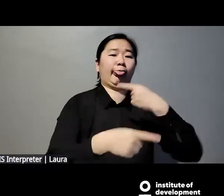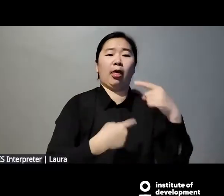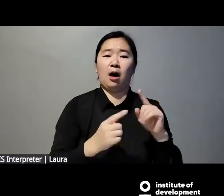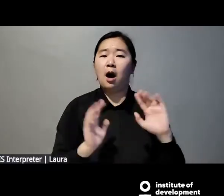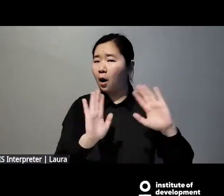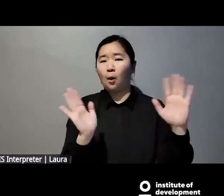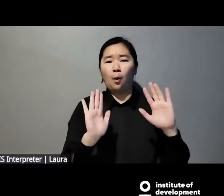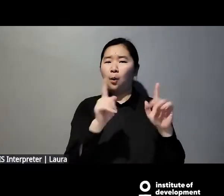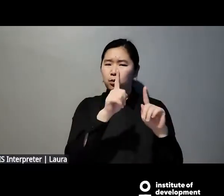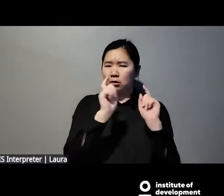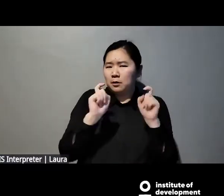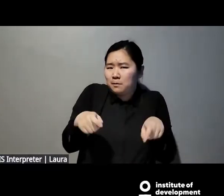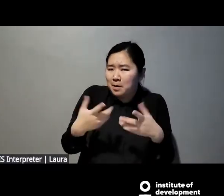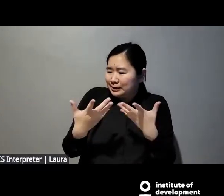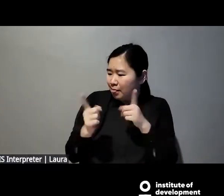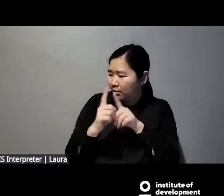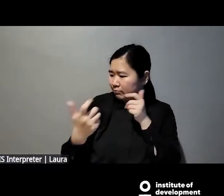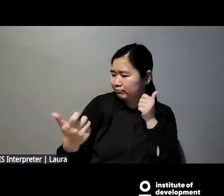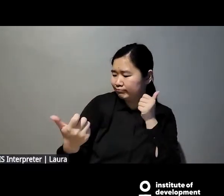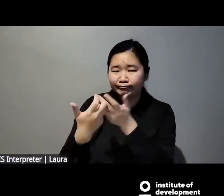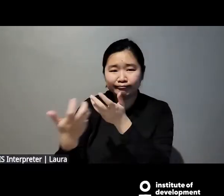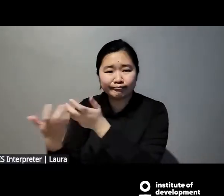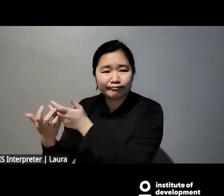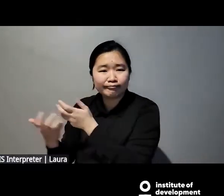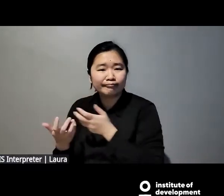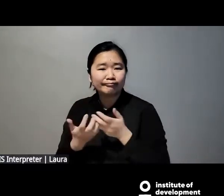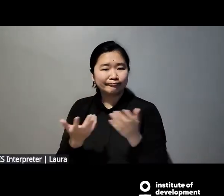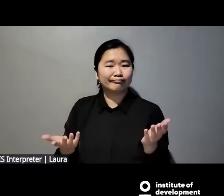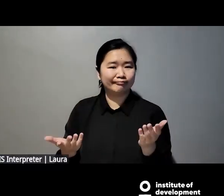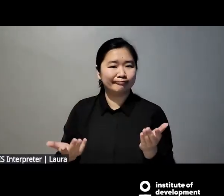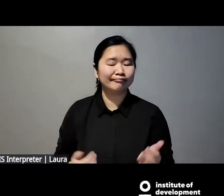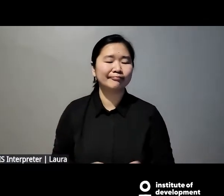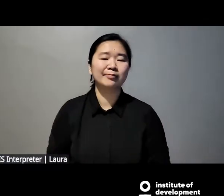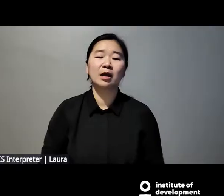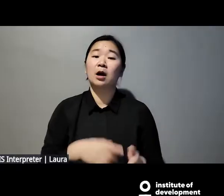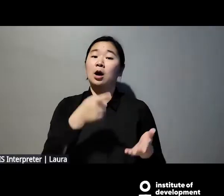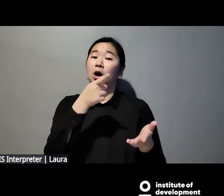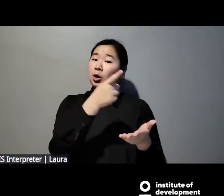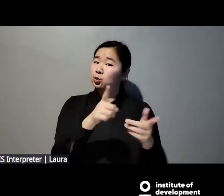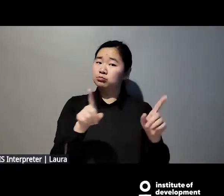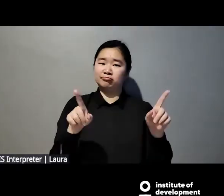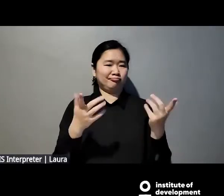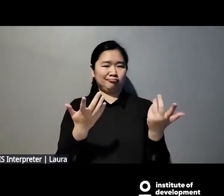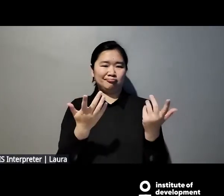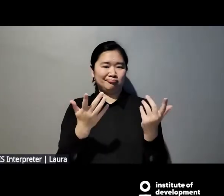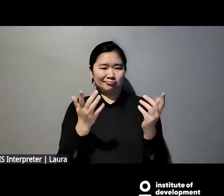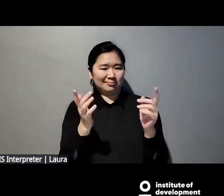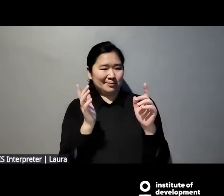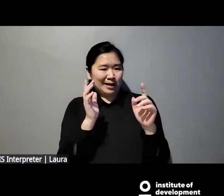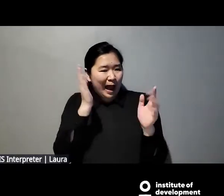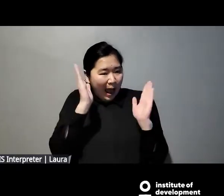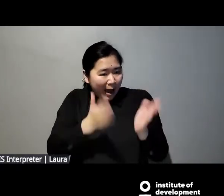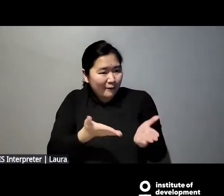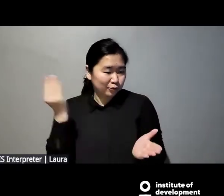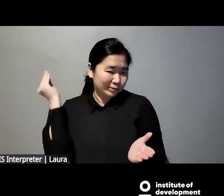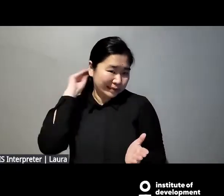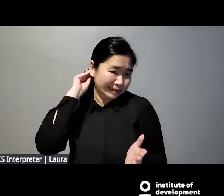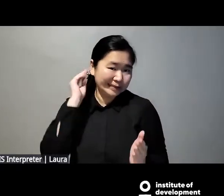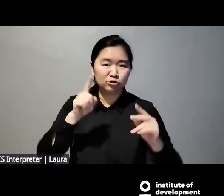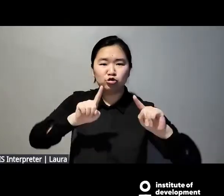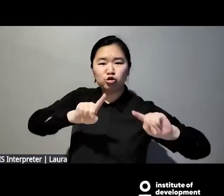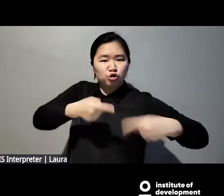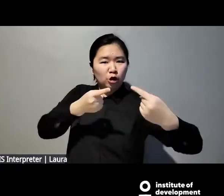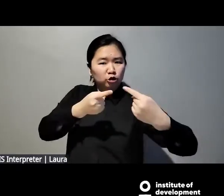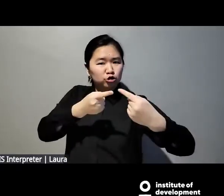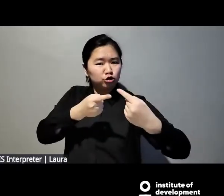safeguarding budget. So this contributed to a missed opportunity to strengthen OPD